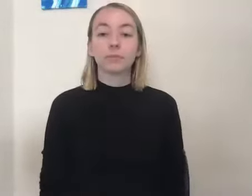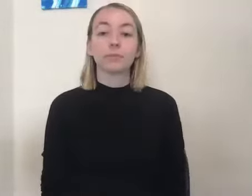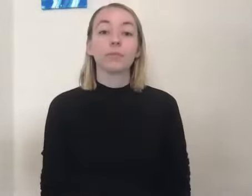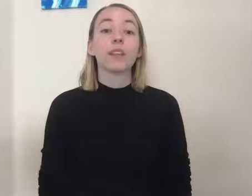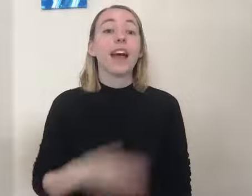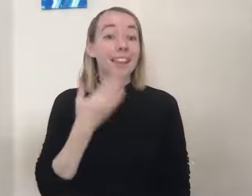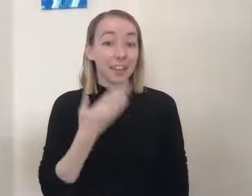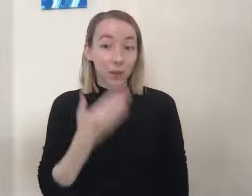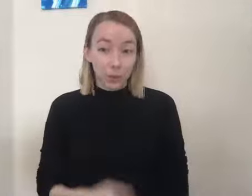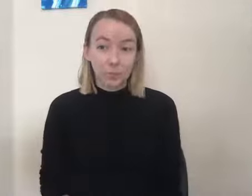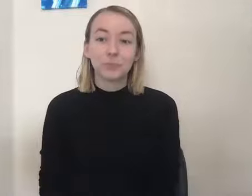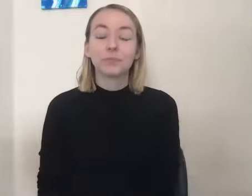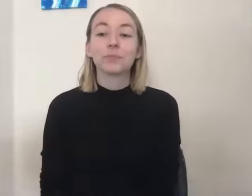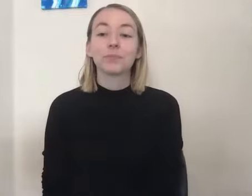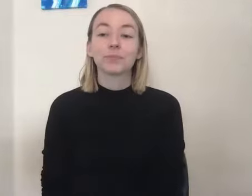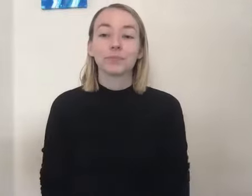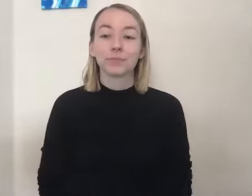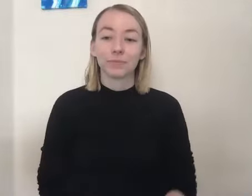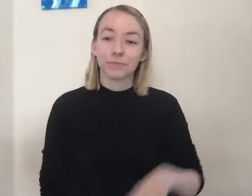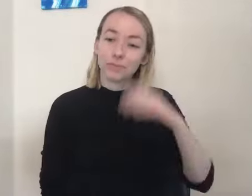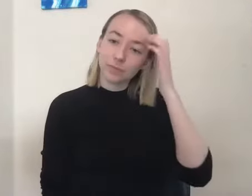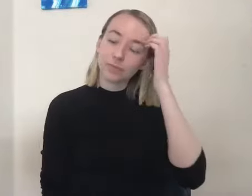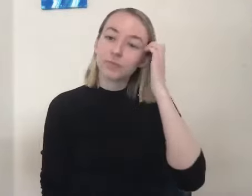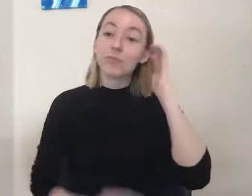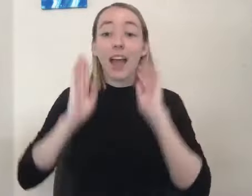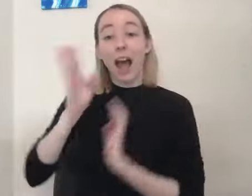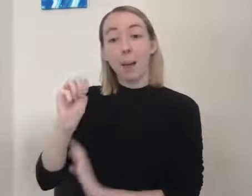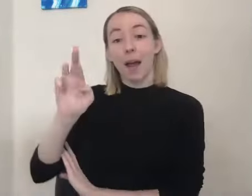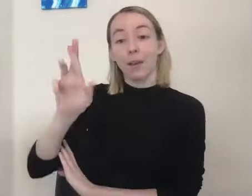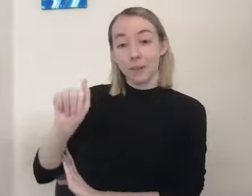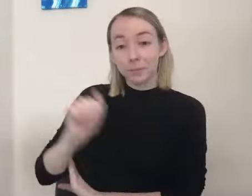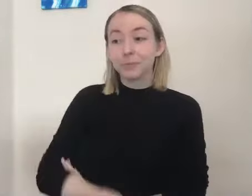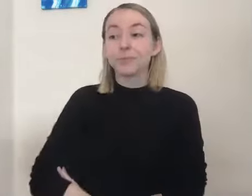Oh, she can't. Duh. Hold on, I'll unmute her. There you go, Pat, Myra.